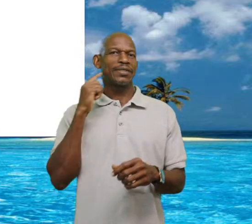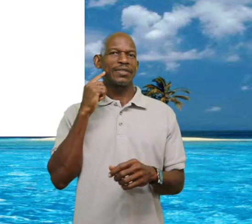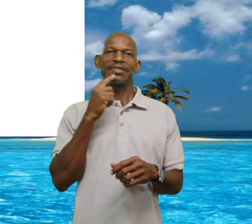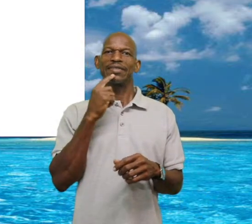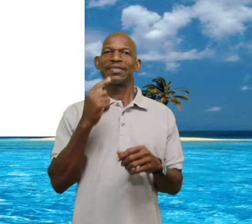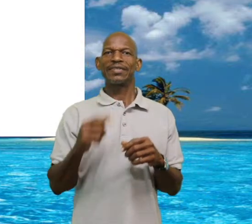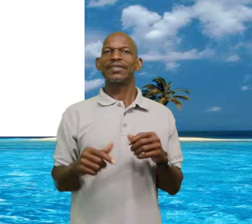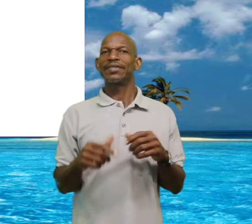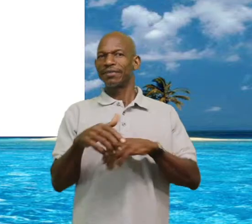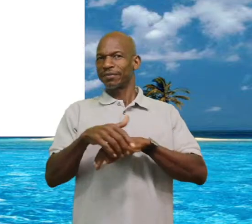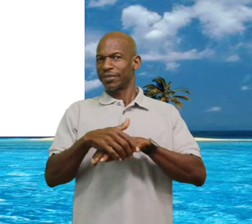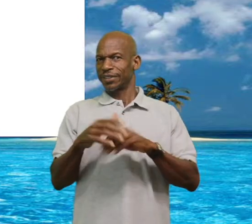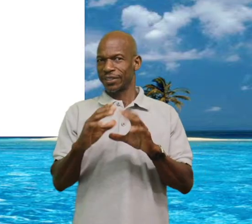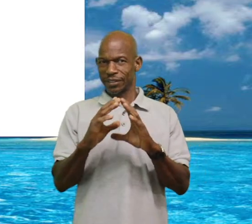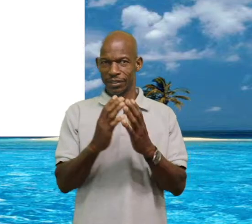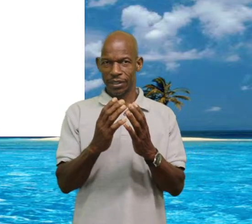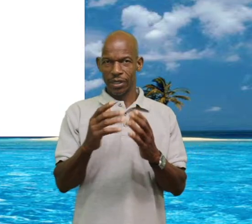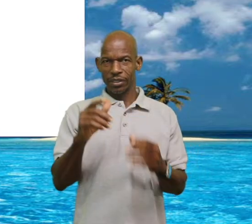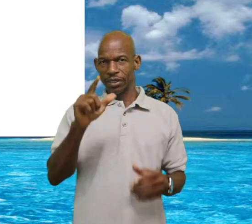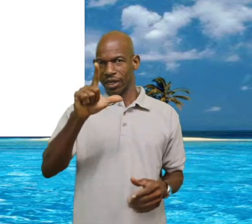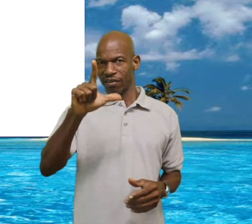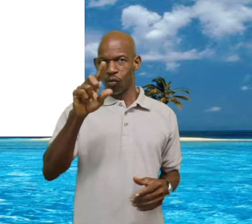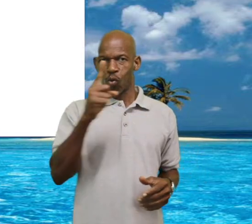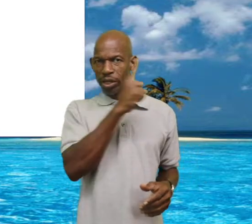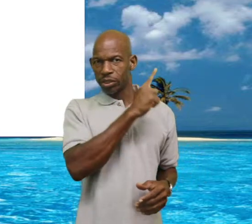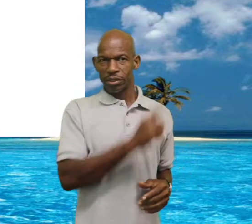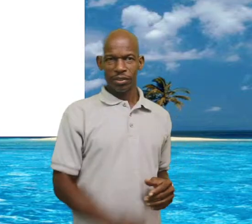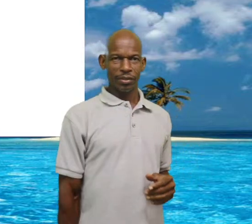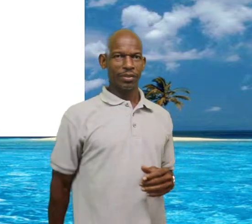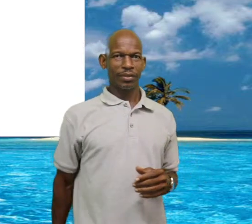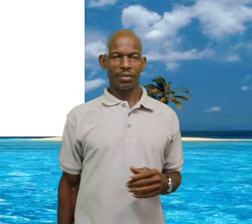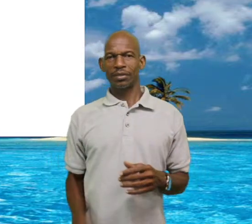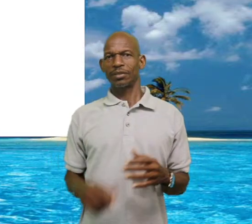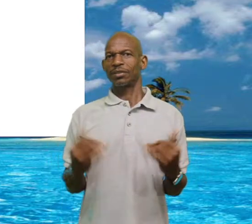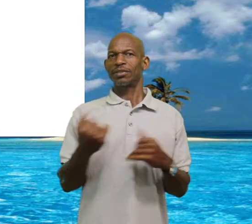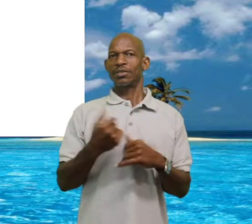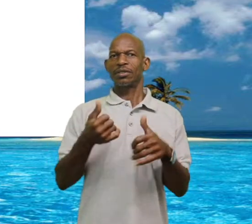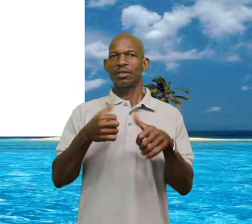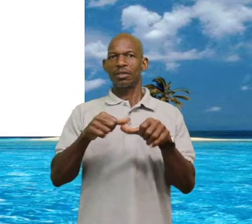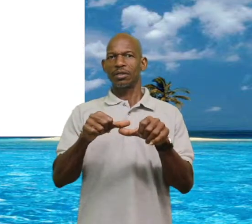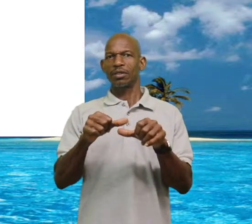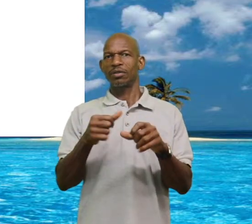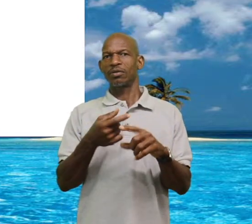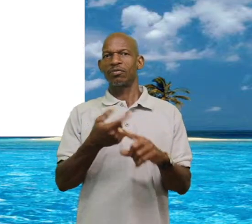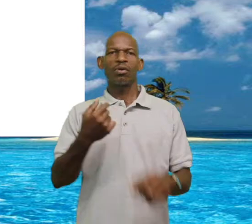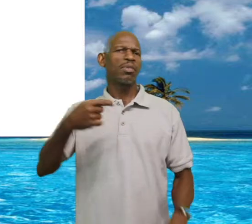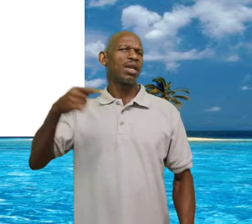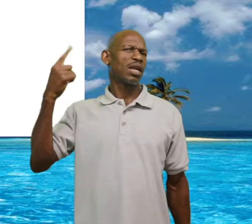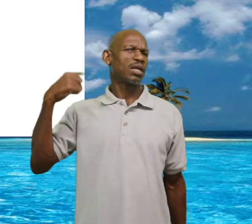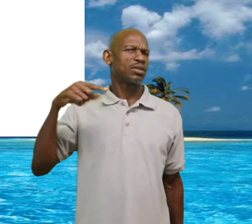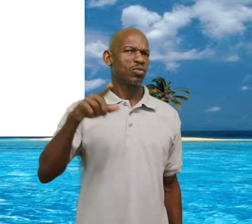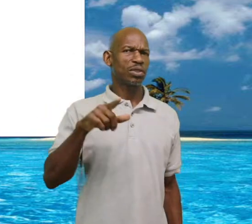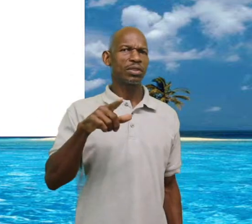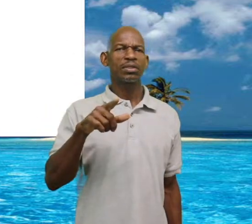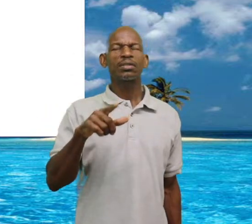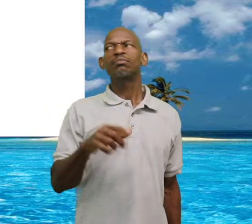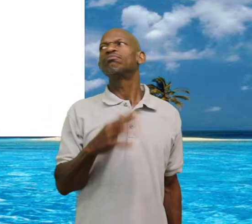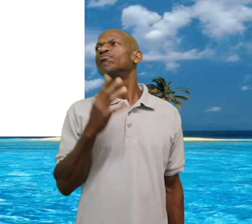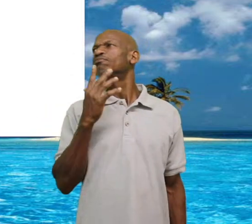level 1. And today I'm continuing from where we left off last week, Wednesday.